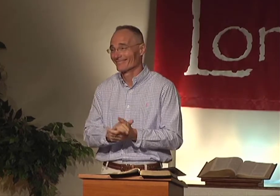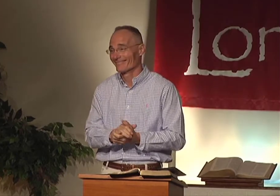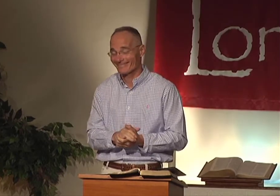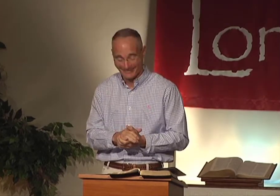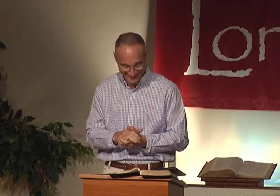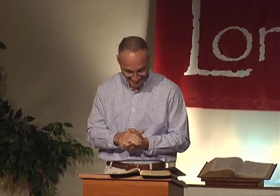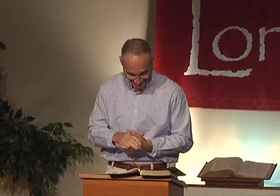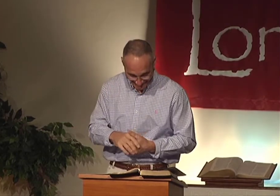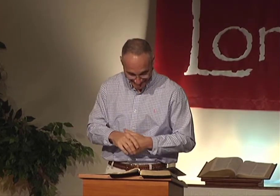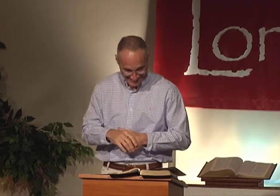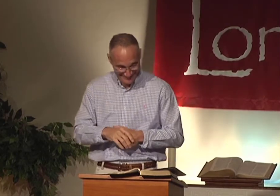ago.